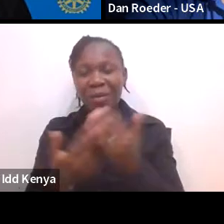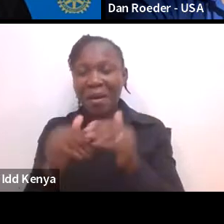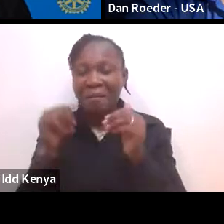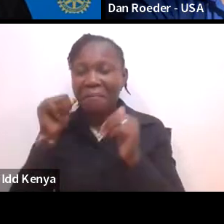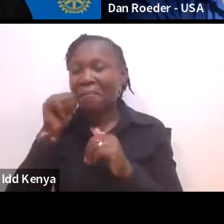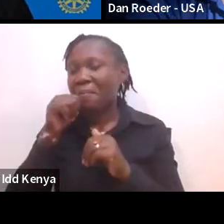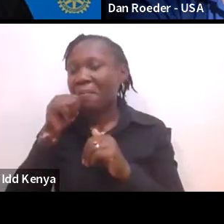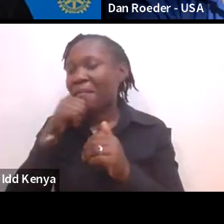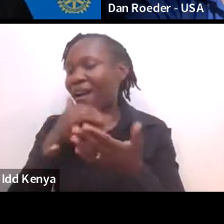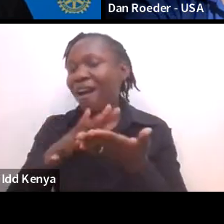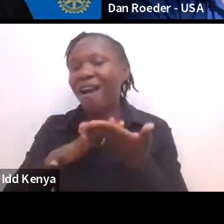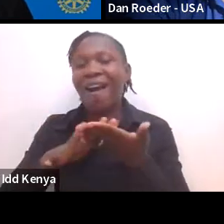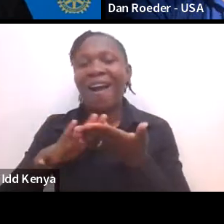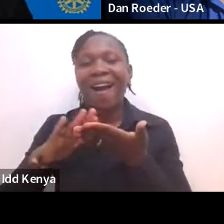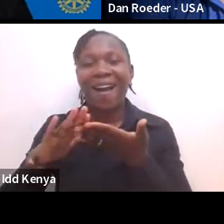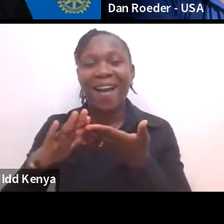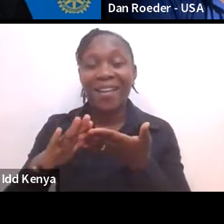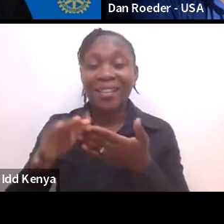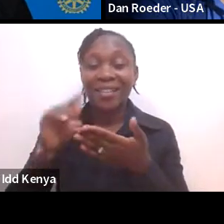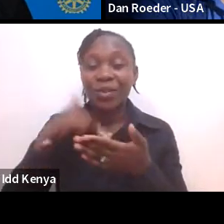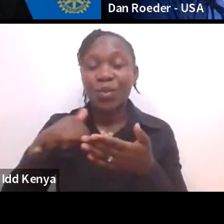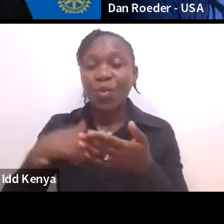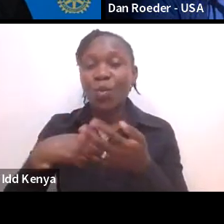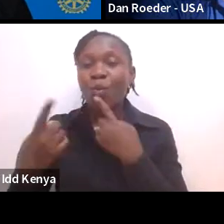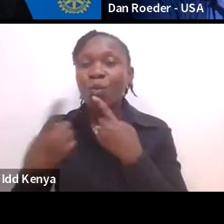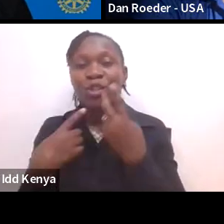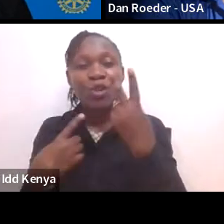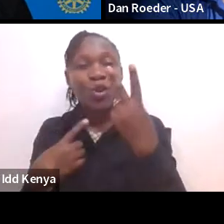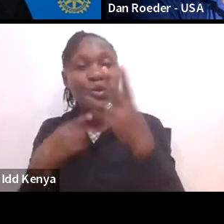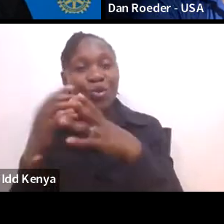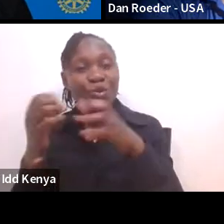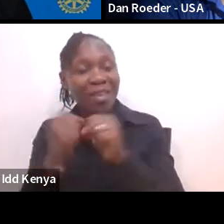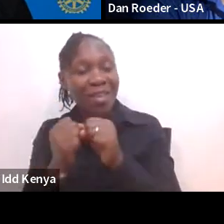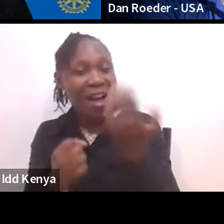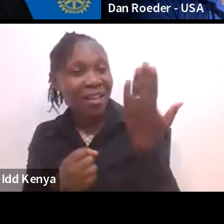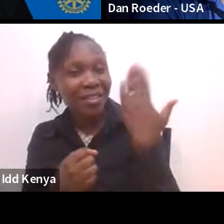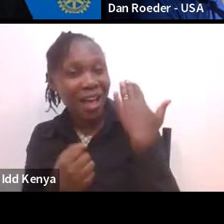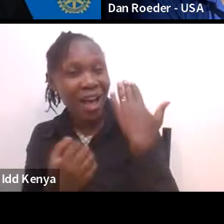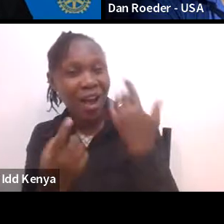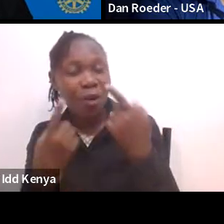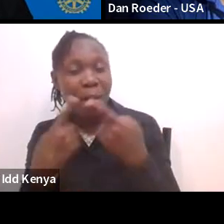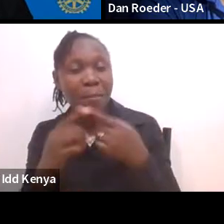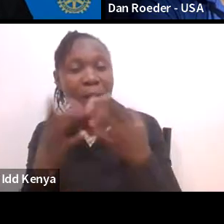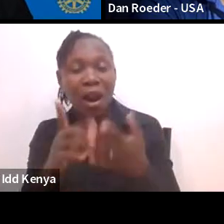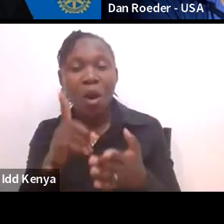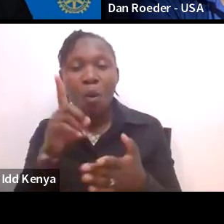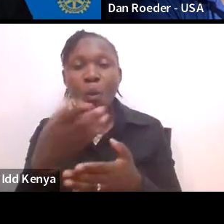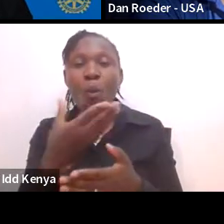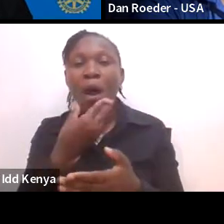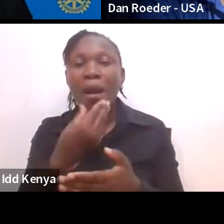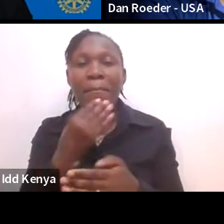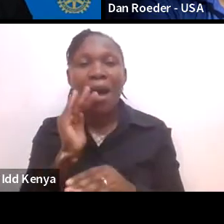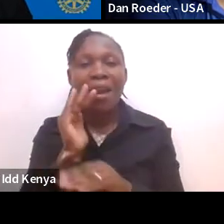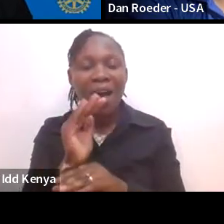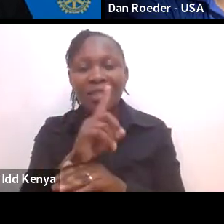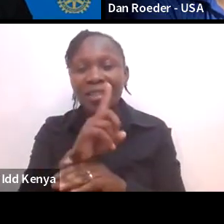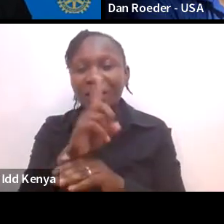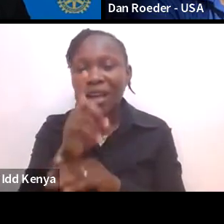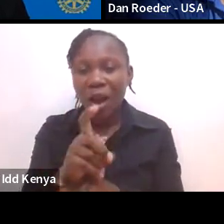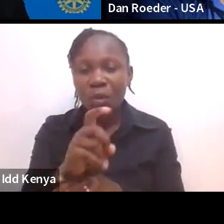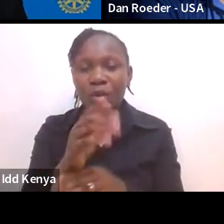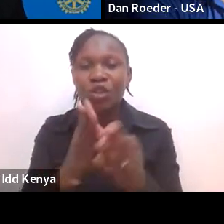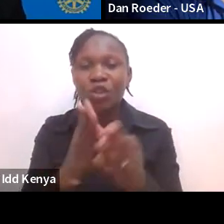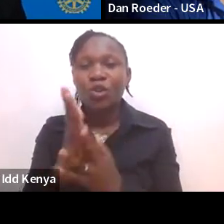a conversation from 2 years ago, but really, this came from one man asking a question over